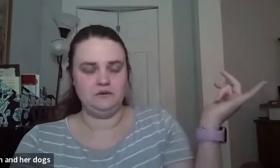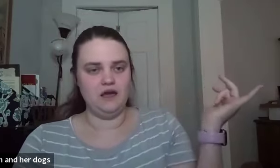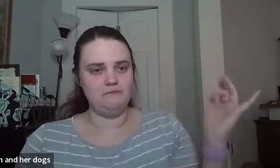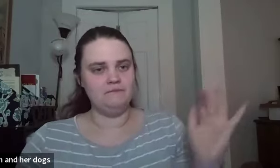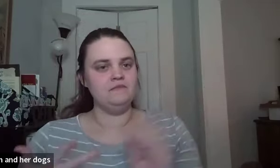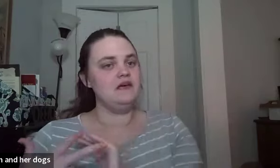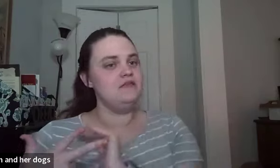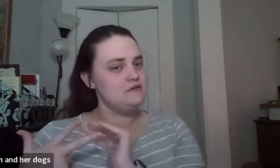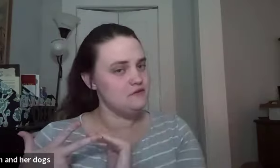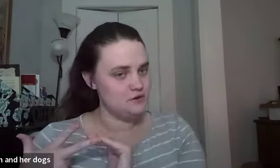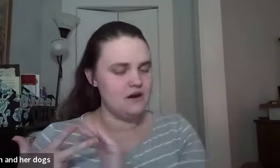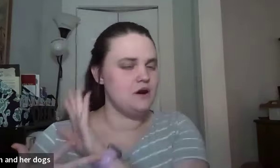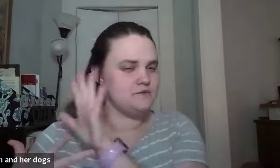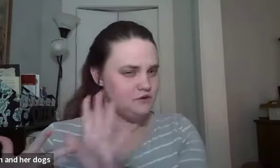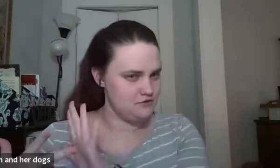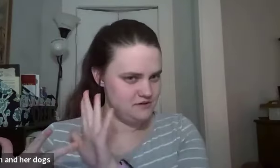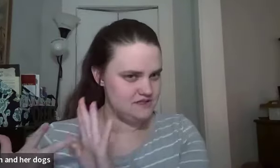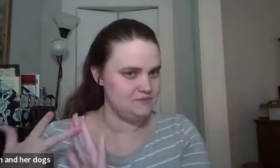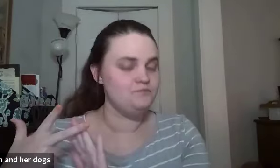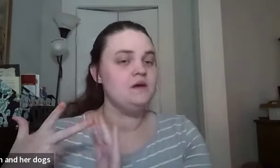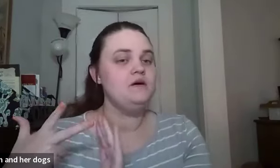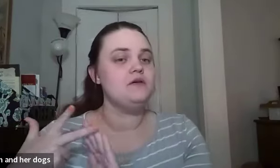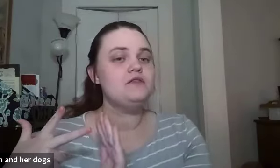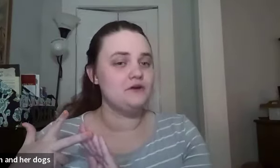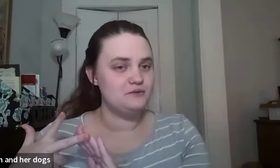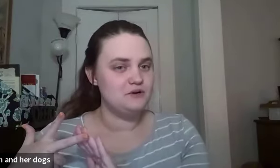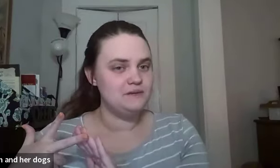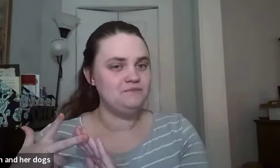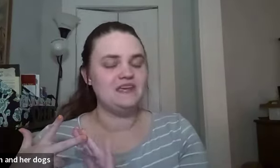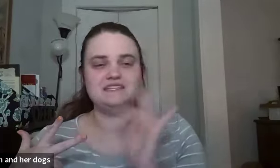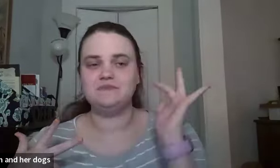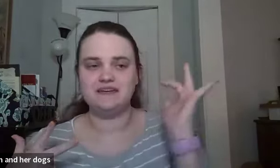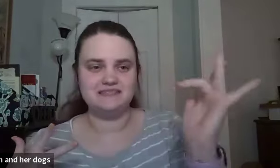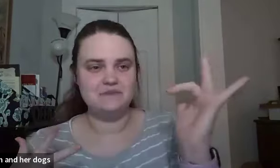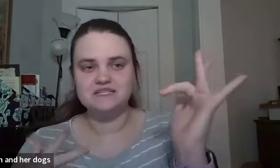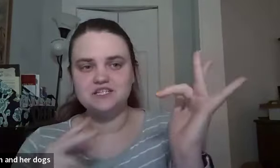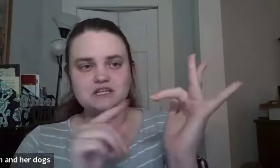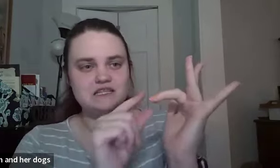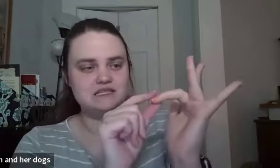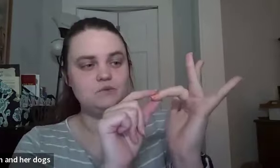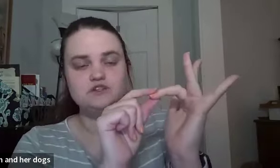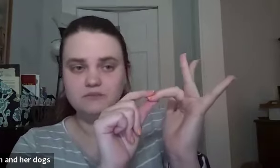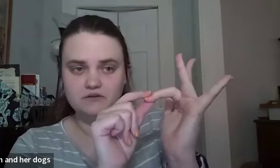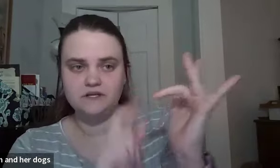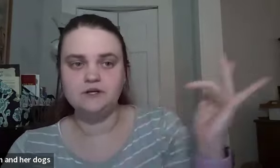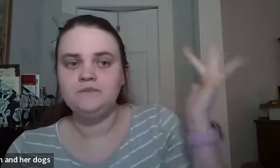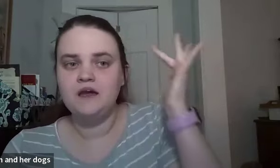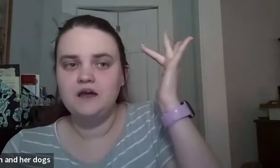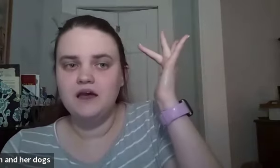Okay. And then the third one, I promise we'll go through these again. The third one is going to be that same position as that second one, so middle finger.